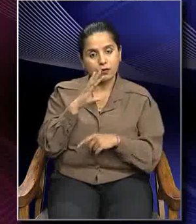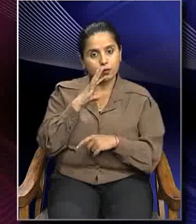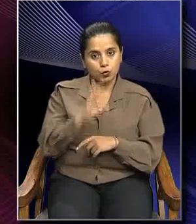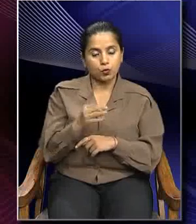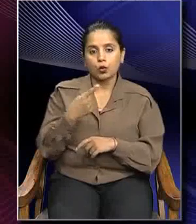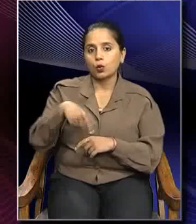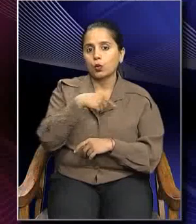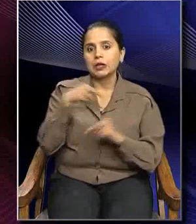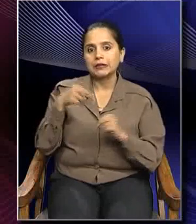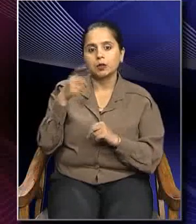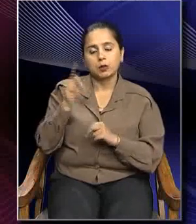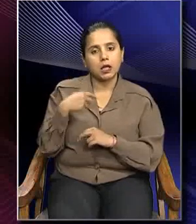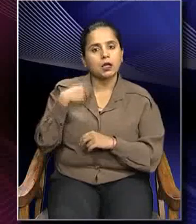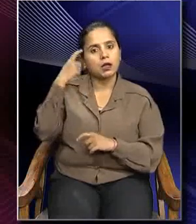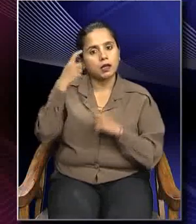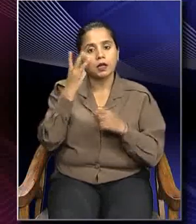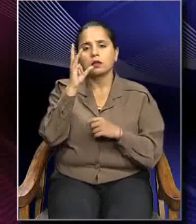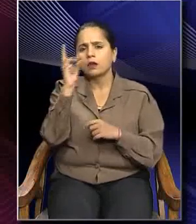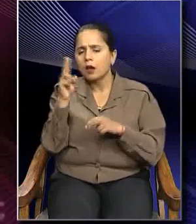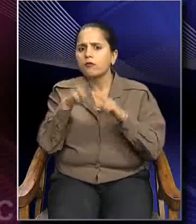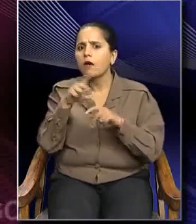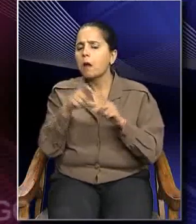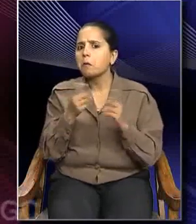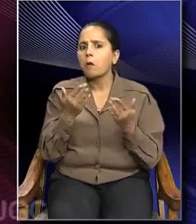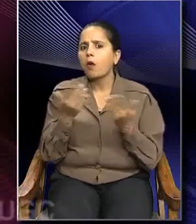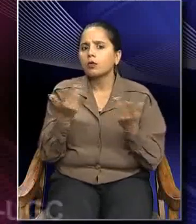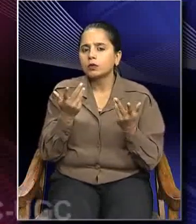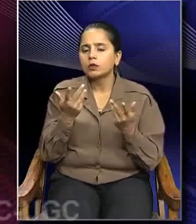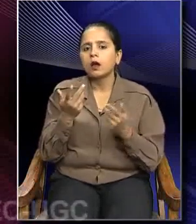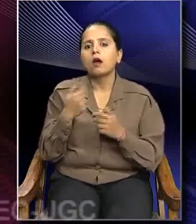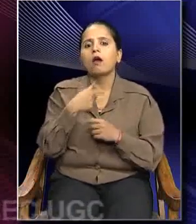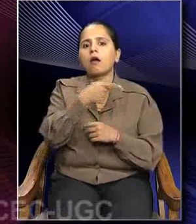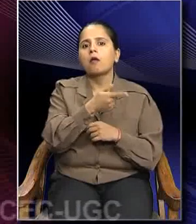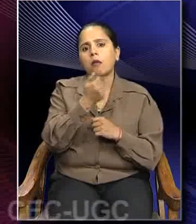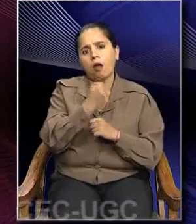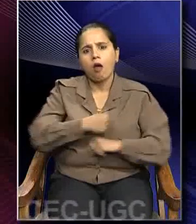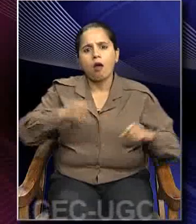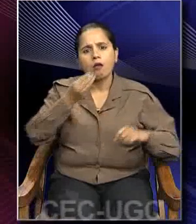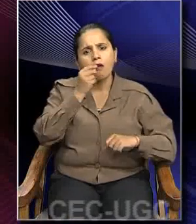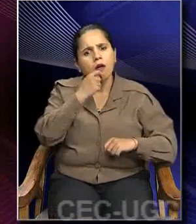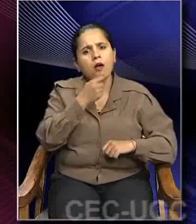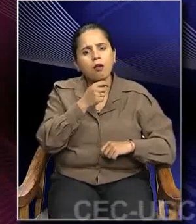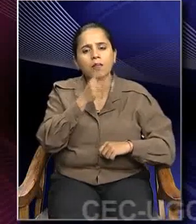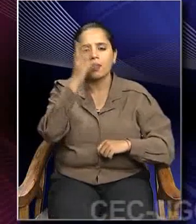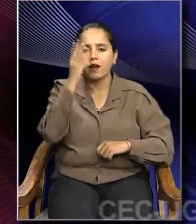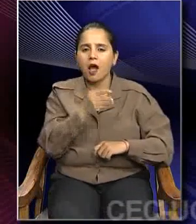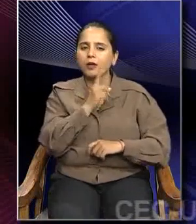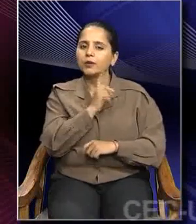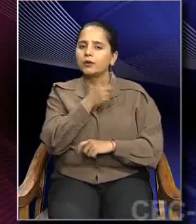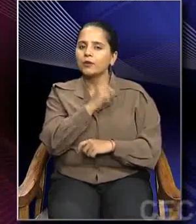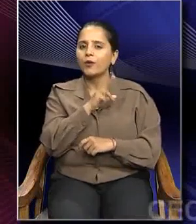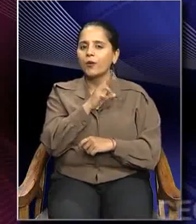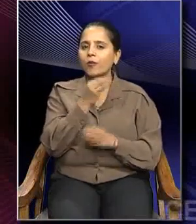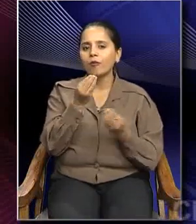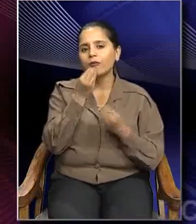we need to postulate a third fact, that he must be eating in the night. And